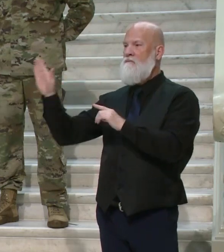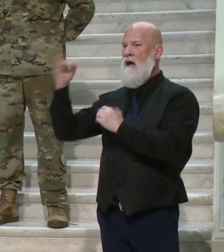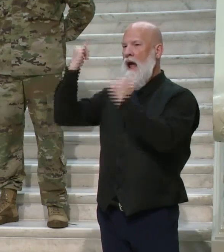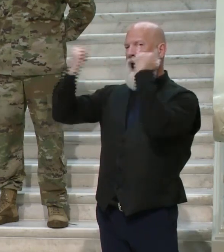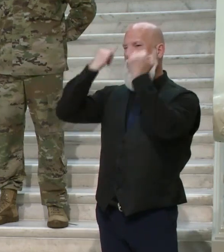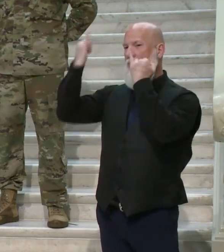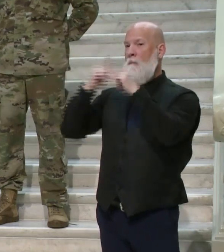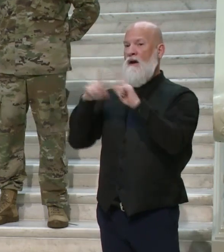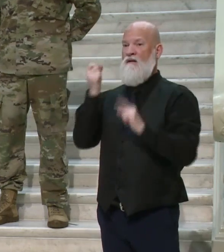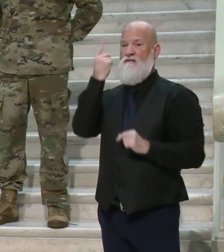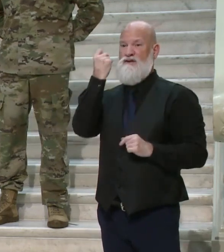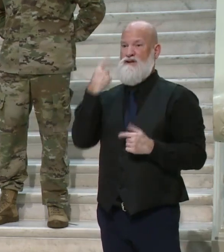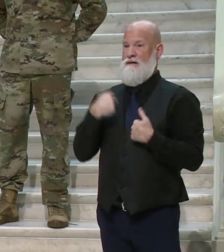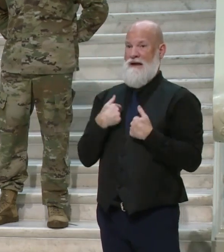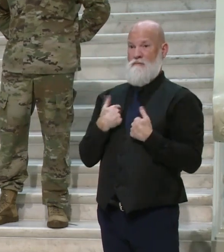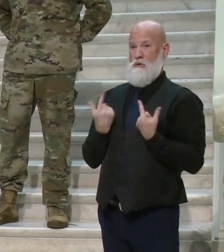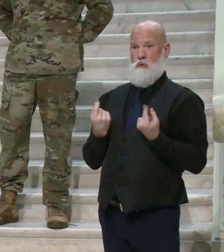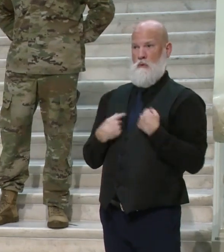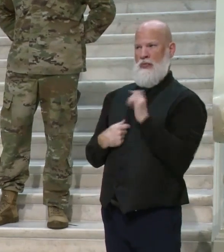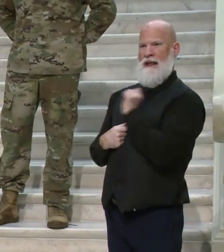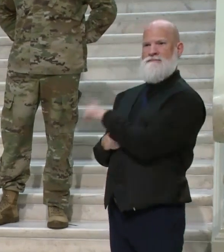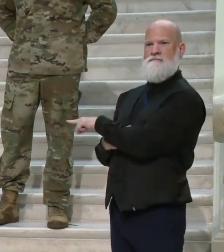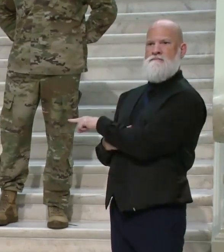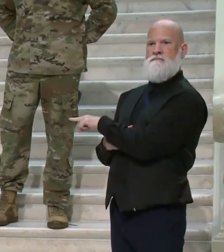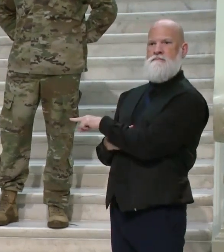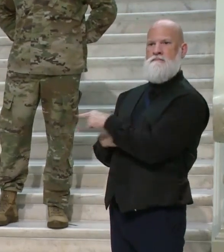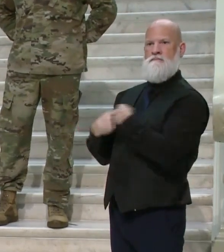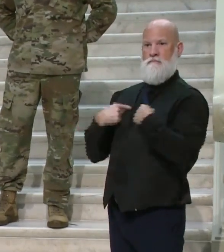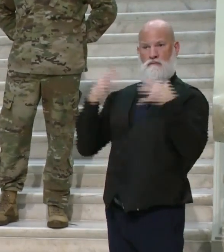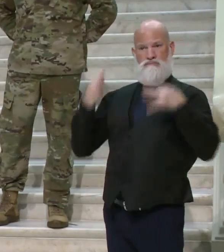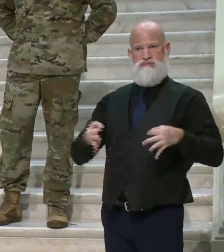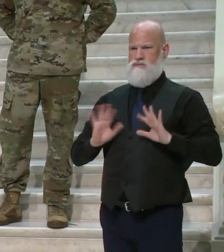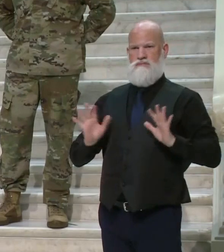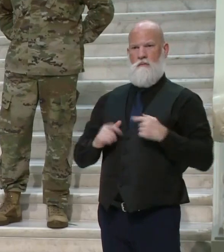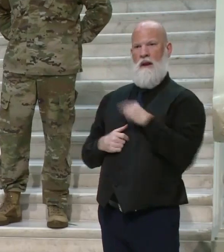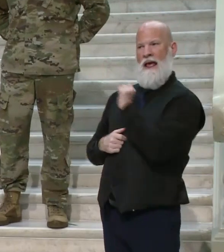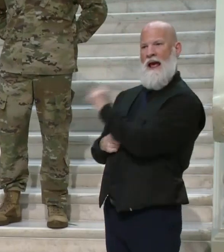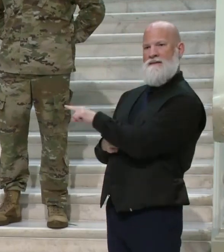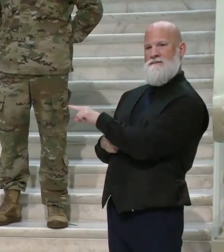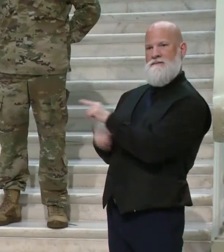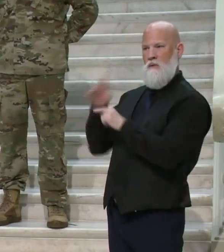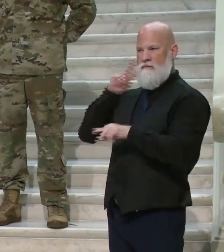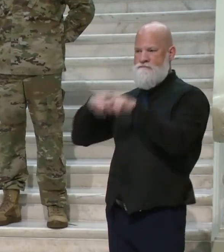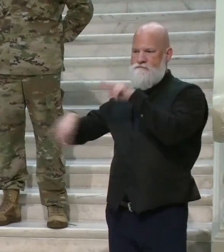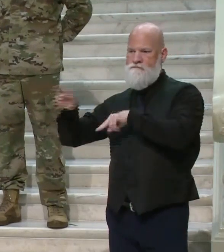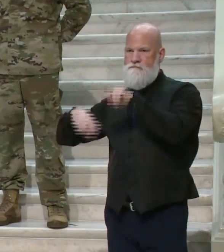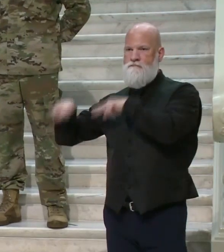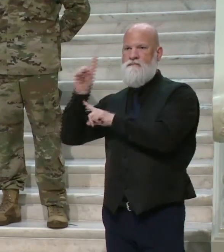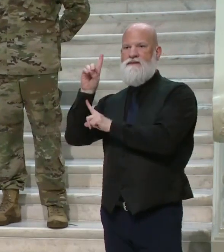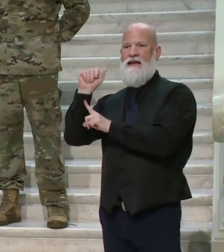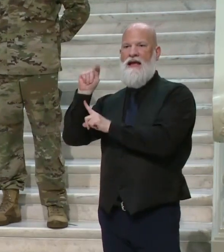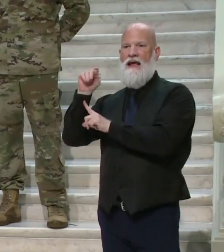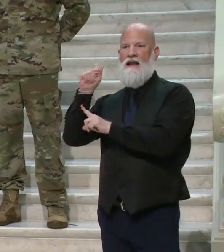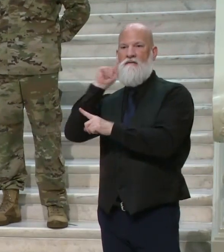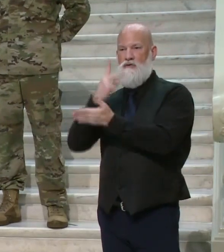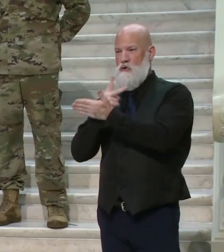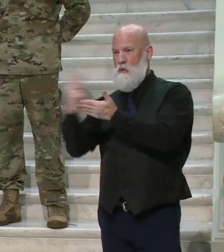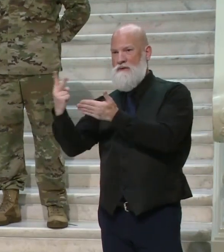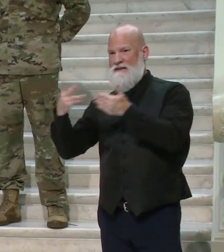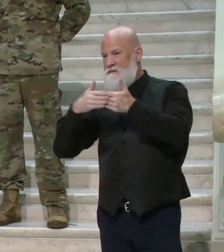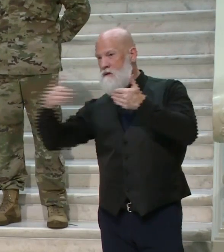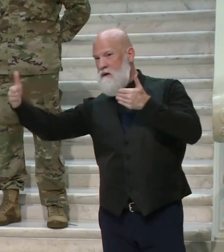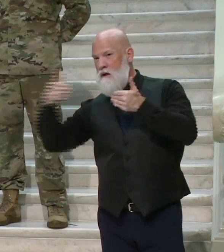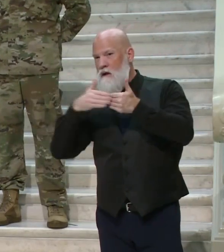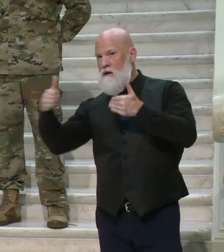with her, but I think we'd really have to watch the data, for 2 hard weeks and really see that we've made a lot of